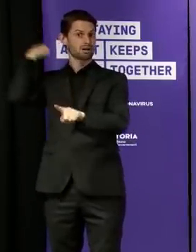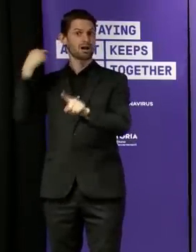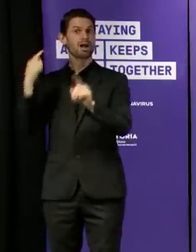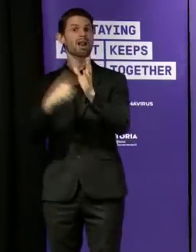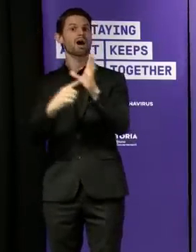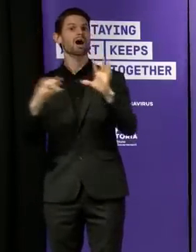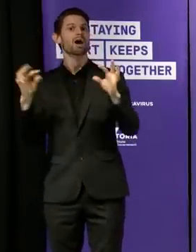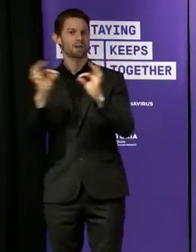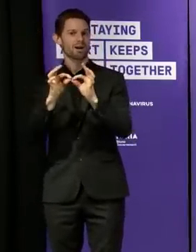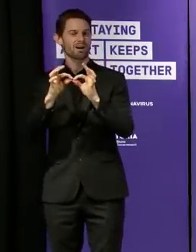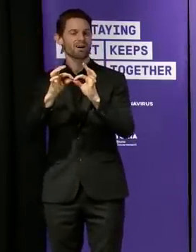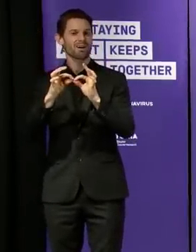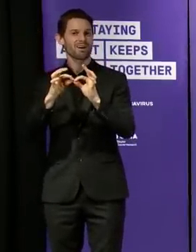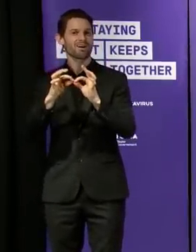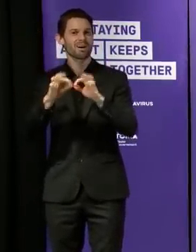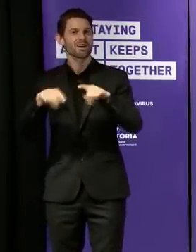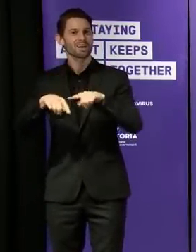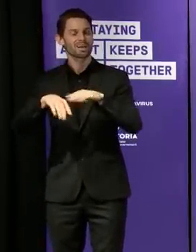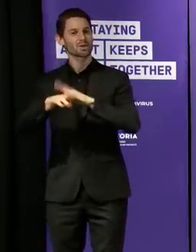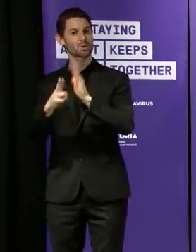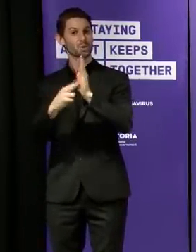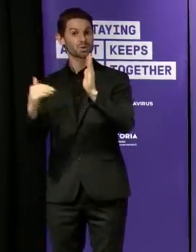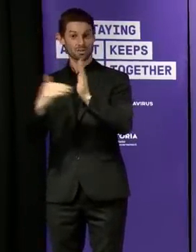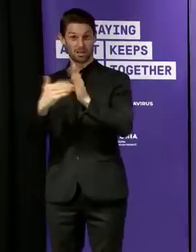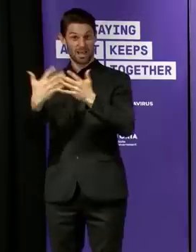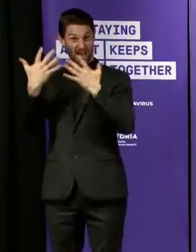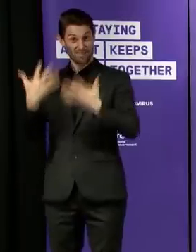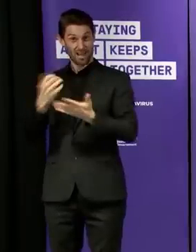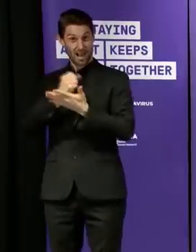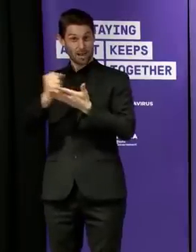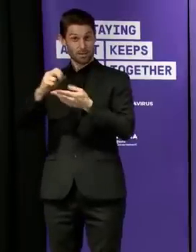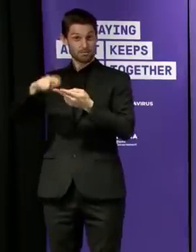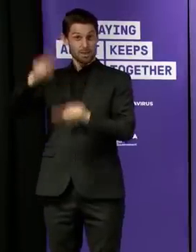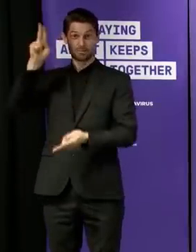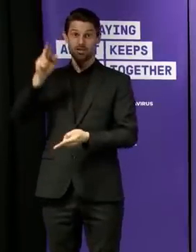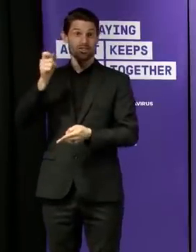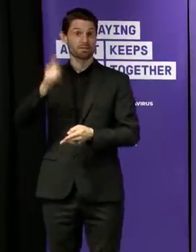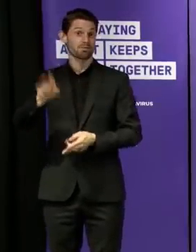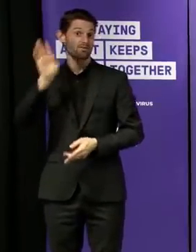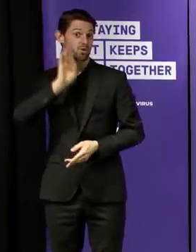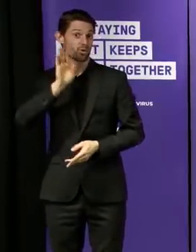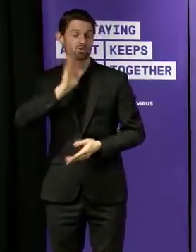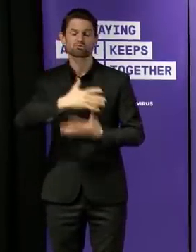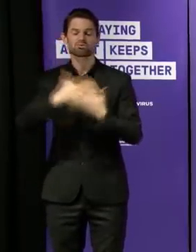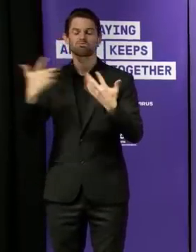level of support that the New Zealand Labor Party has ever had. We wish